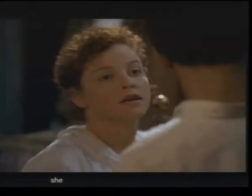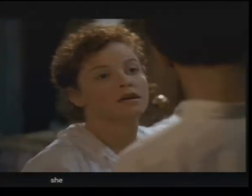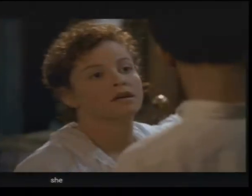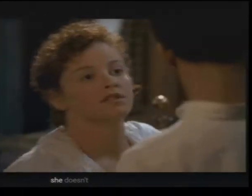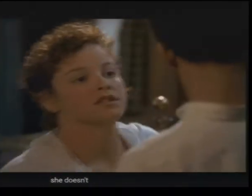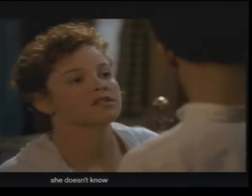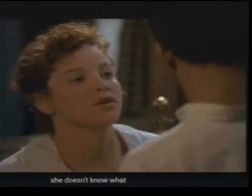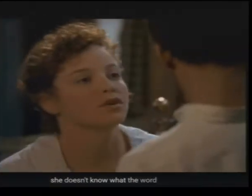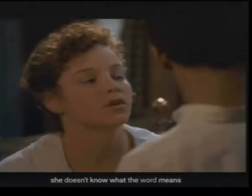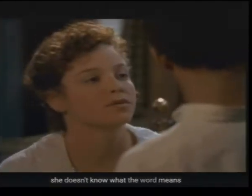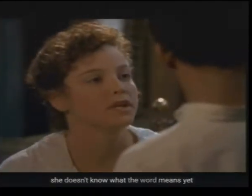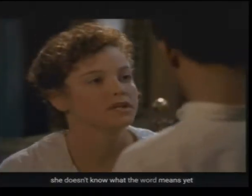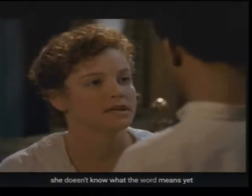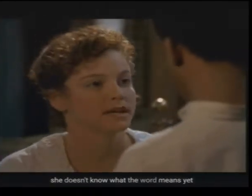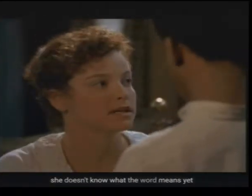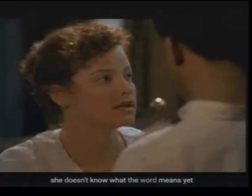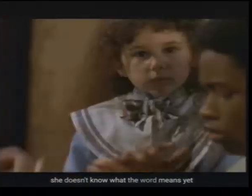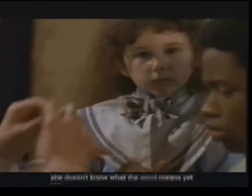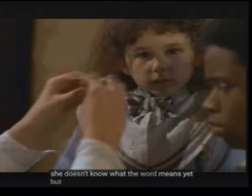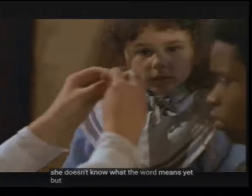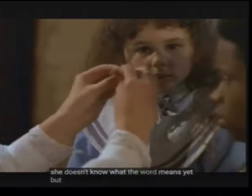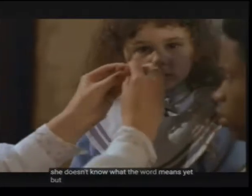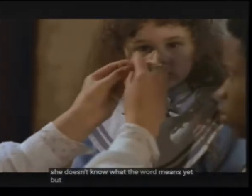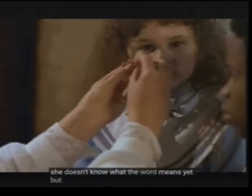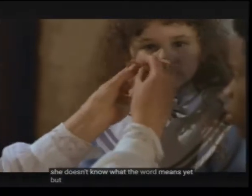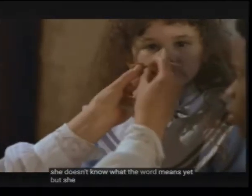She doesn't know what the word means yet, but she will.